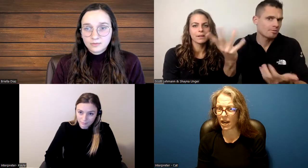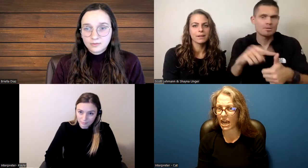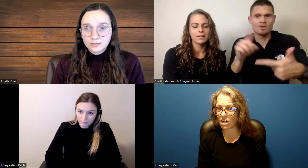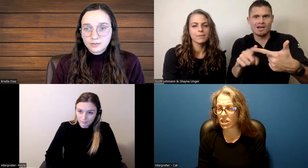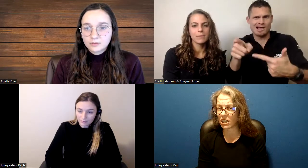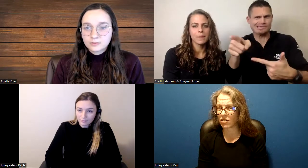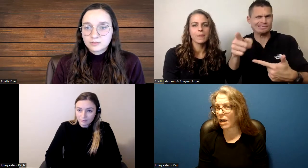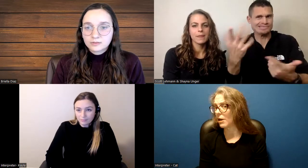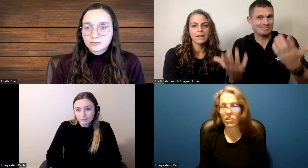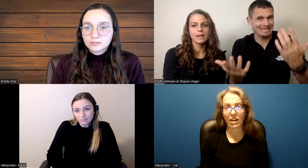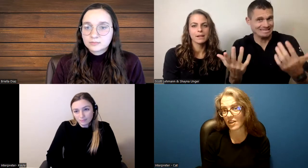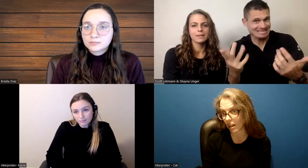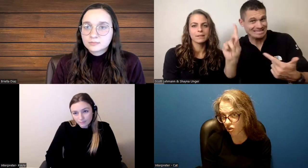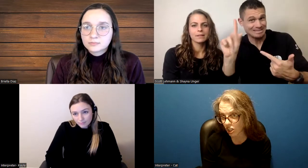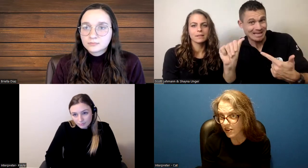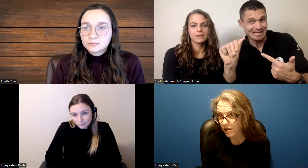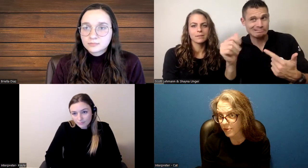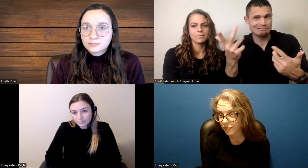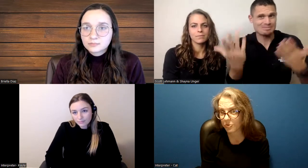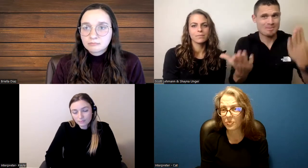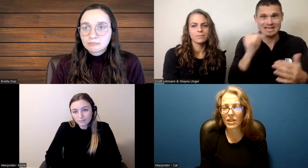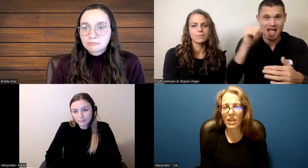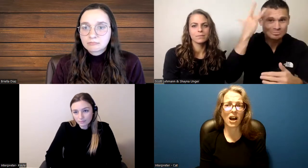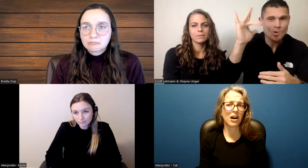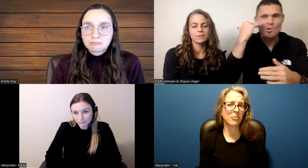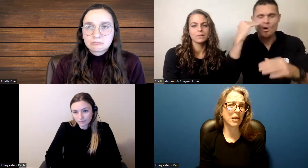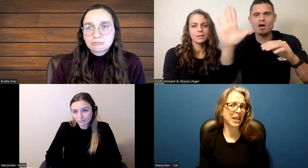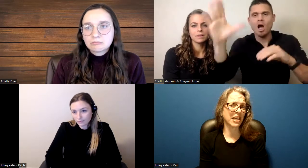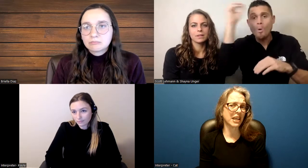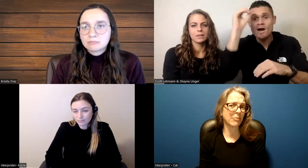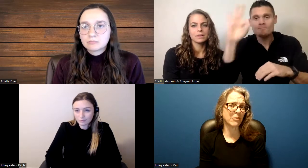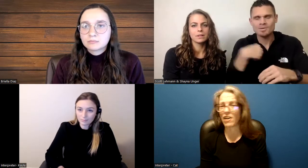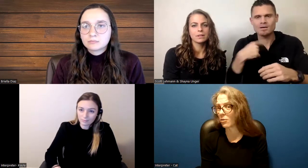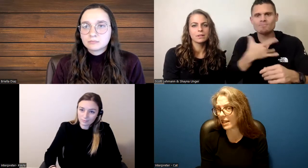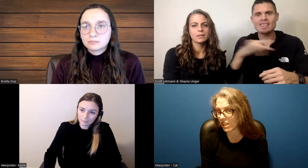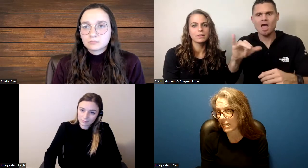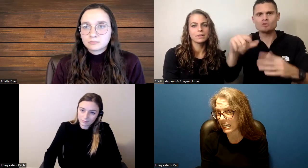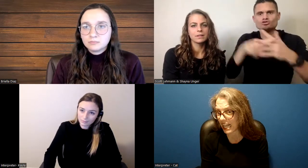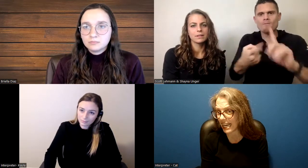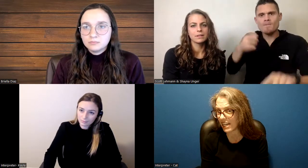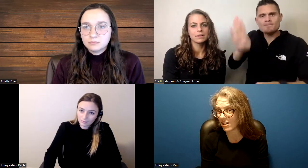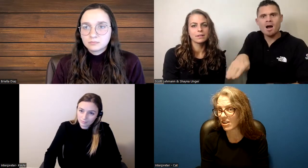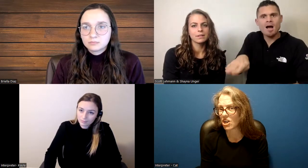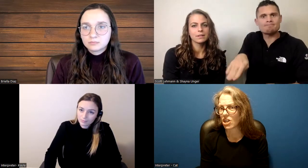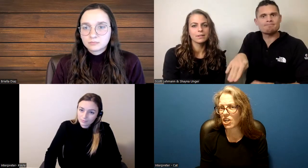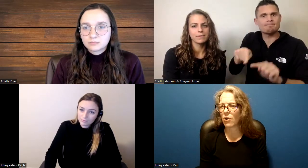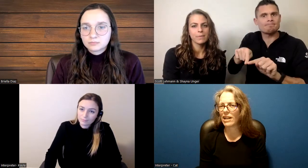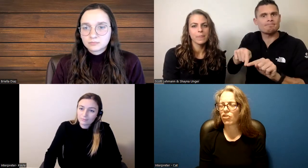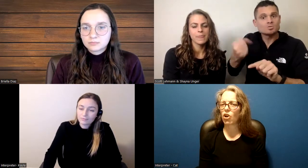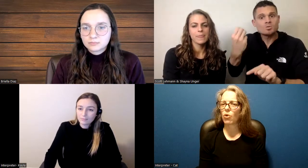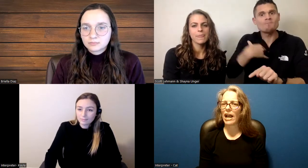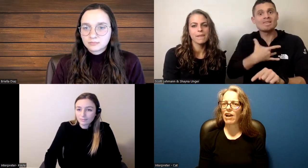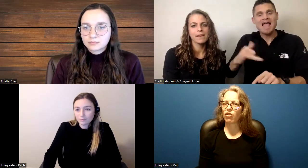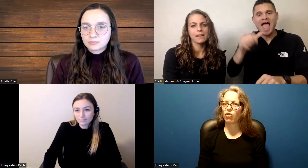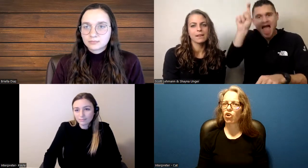automatic reaction is I'm not that intelligent. Maybe I'm developmentally delayed, you know, and